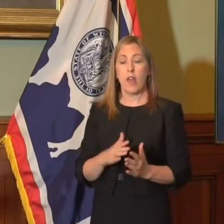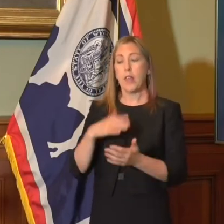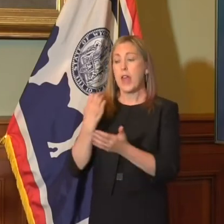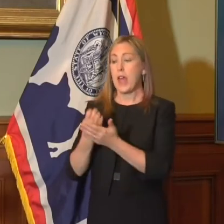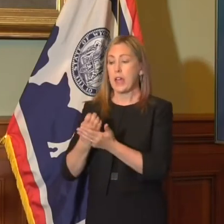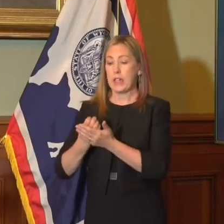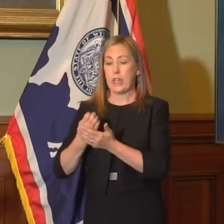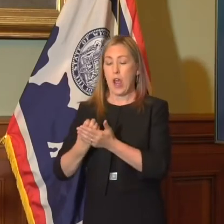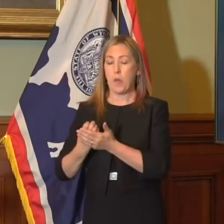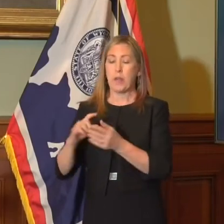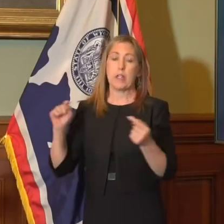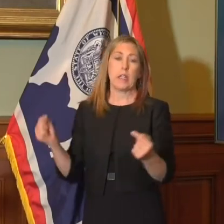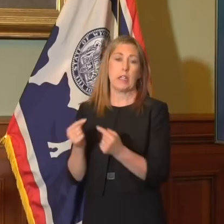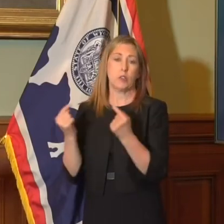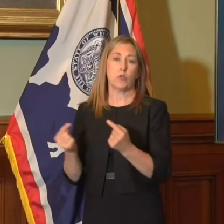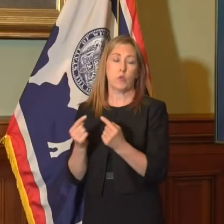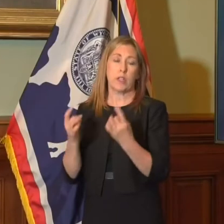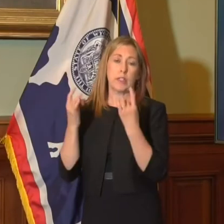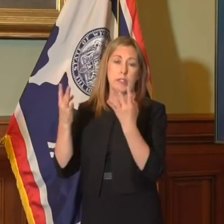disaster loan,